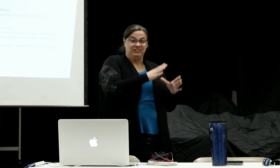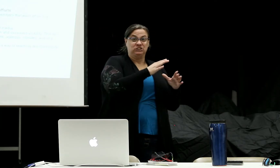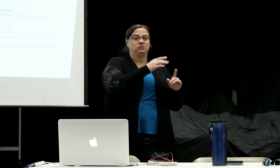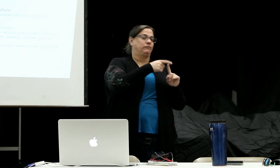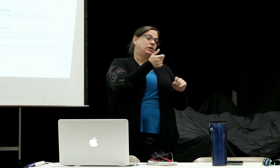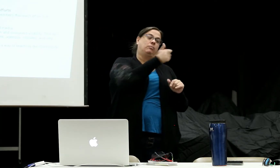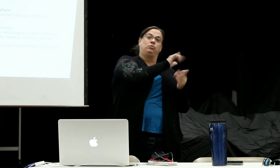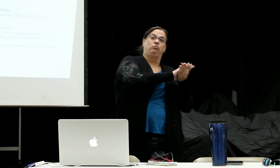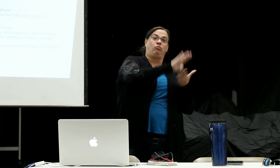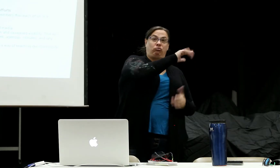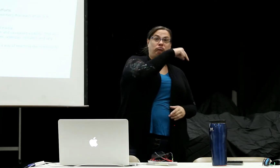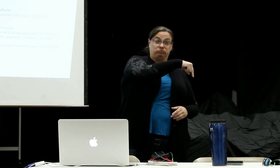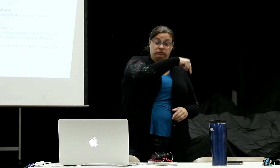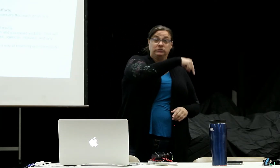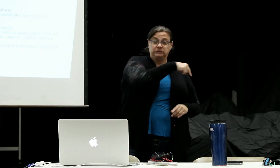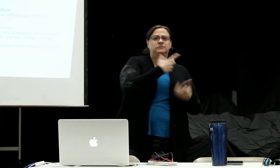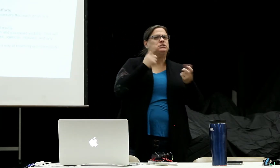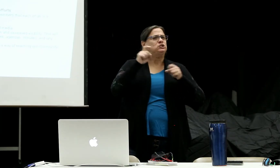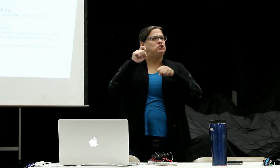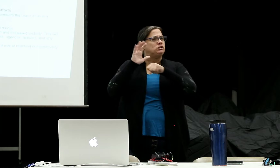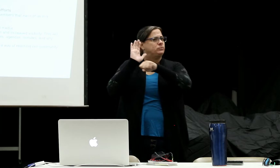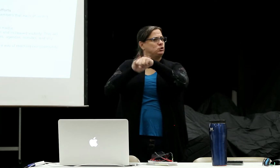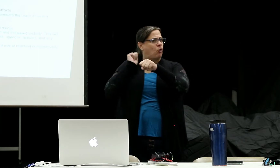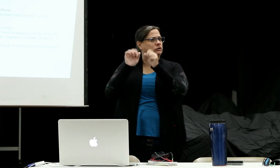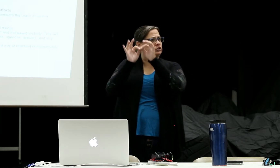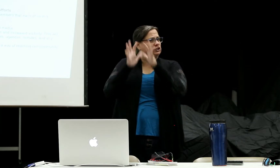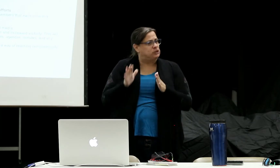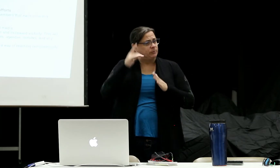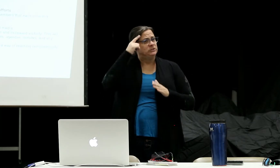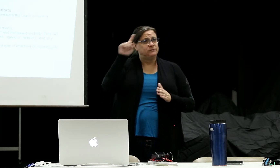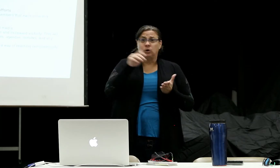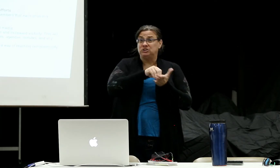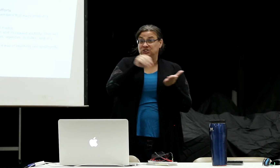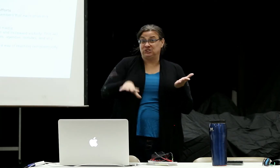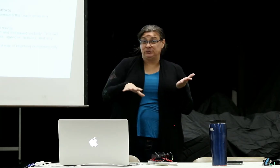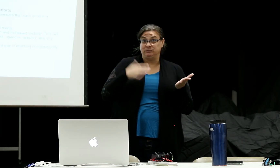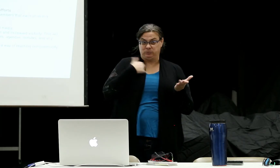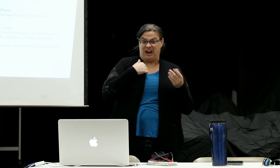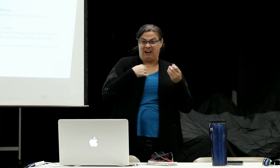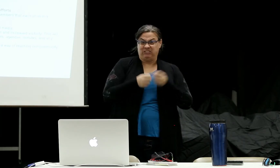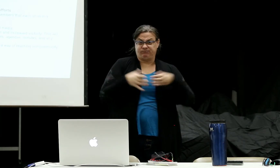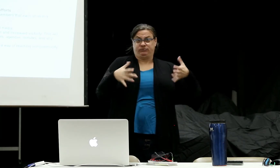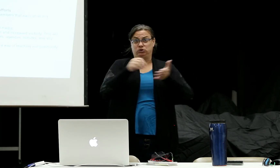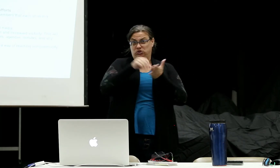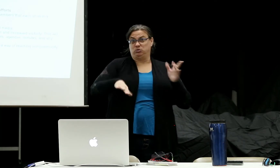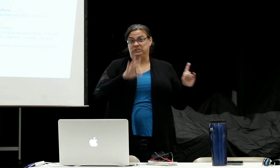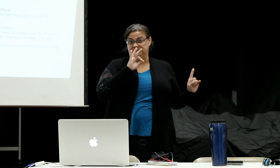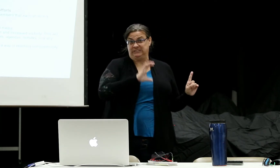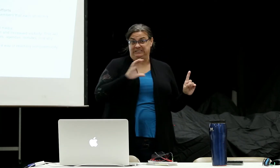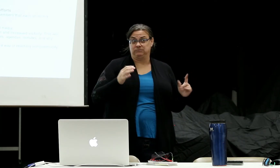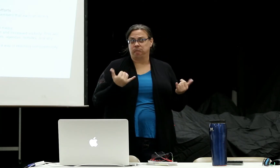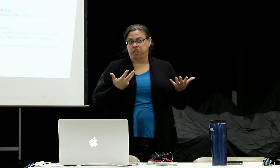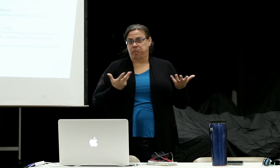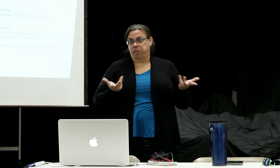or the issues are. There may be somebody coming from another college from one to the other to provide services. And so once we have